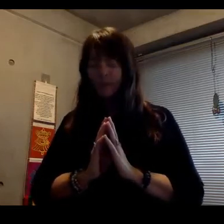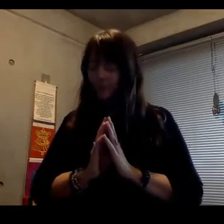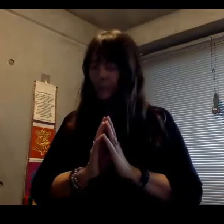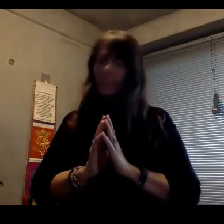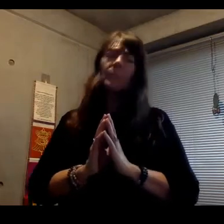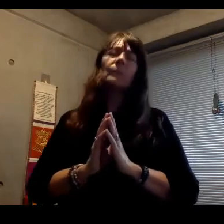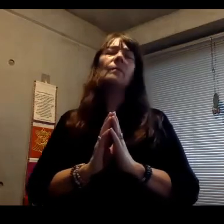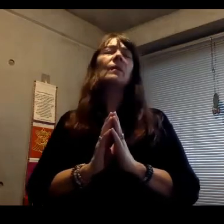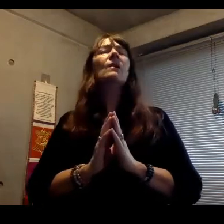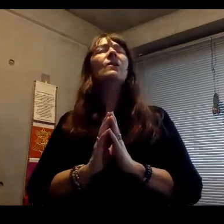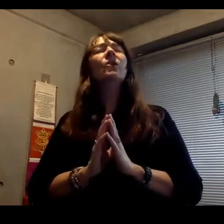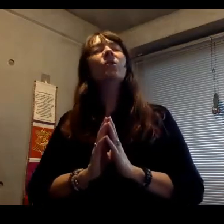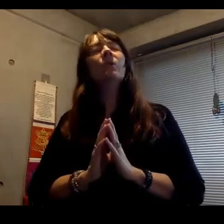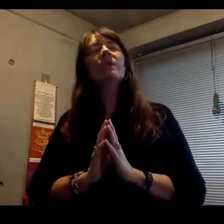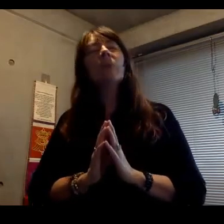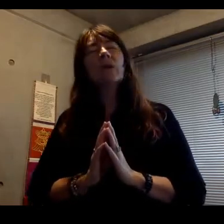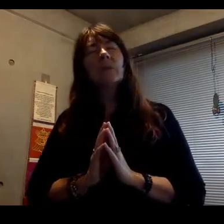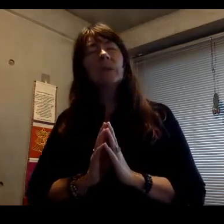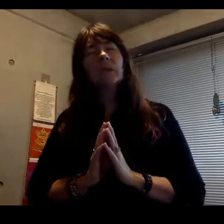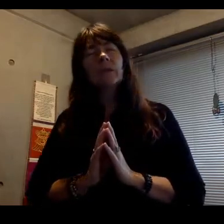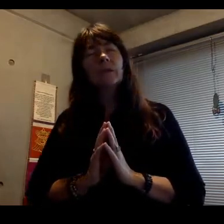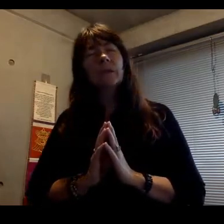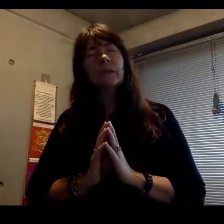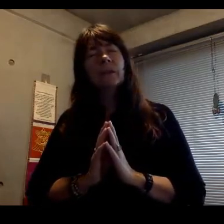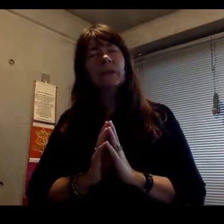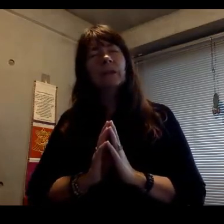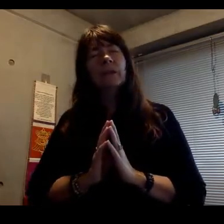is not always possible.